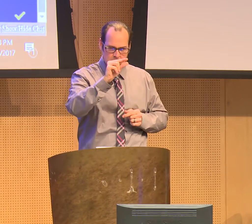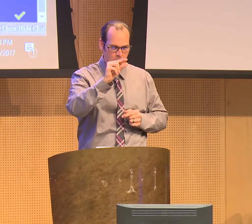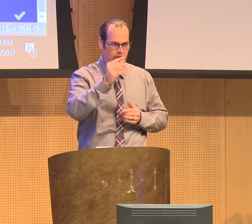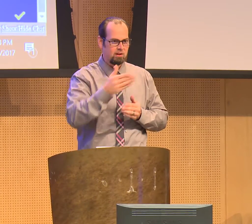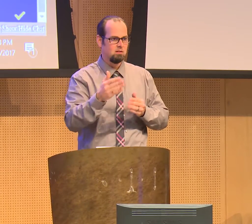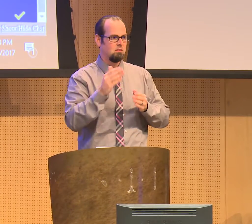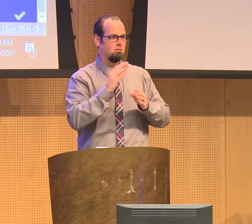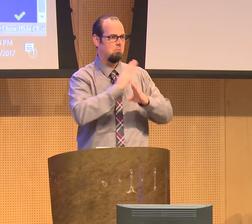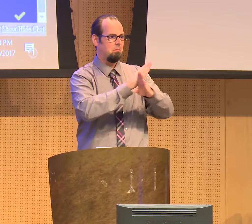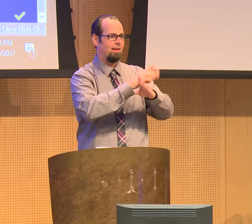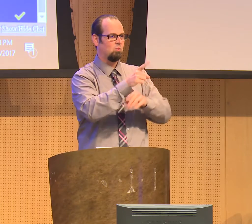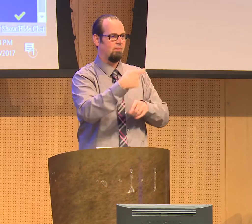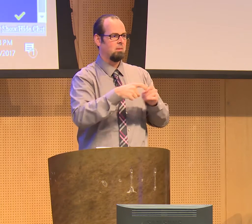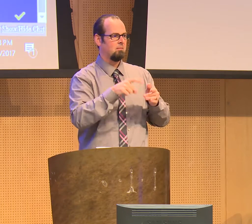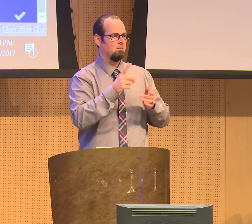Don't let anything block you.